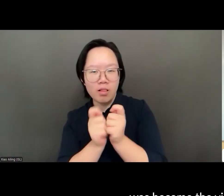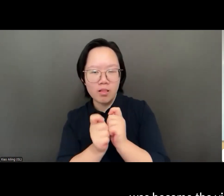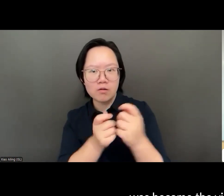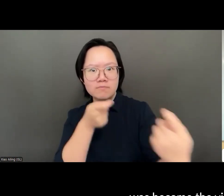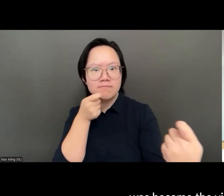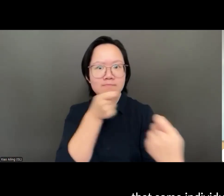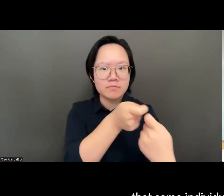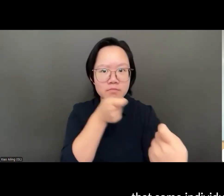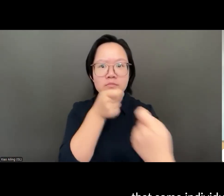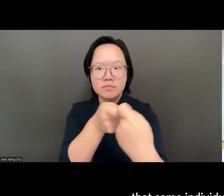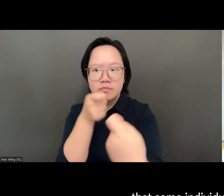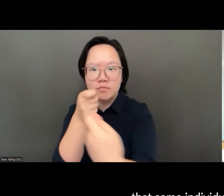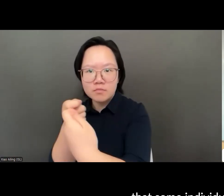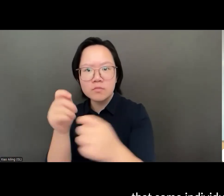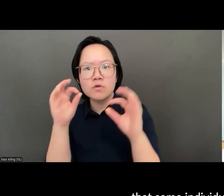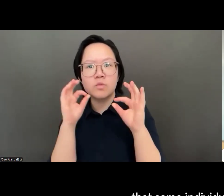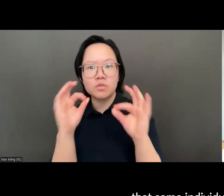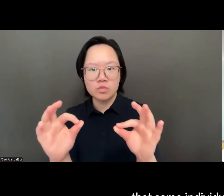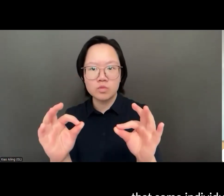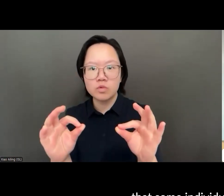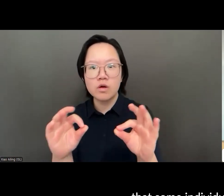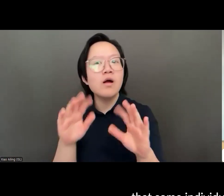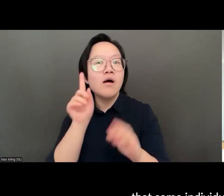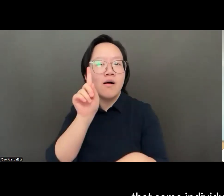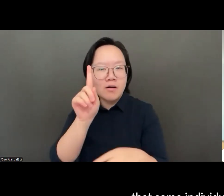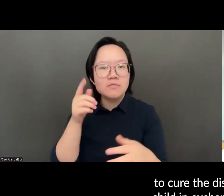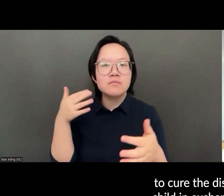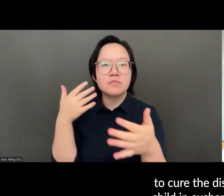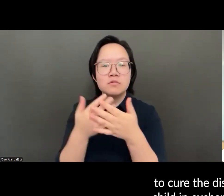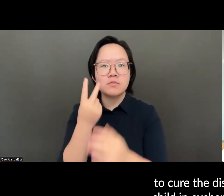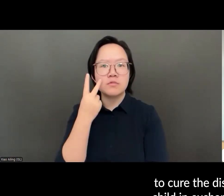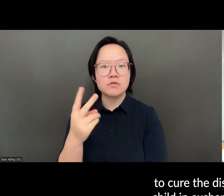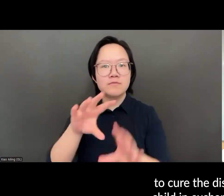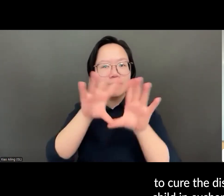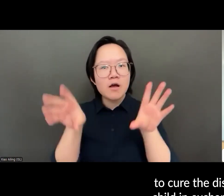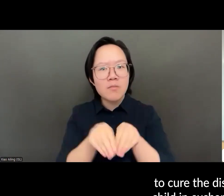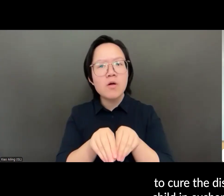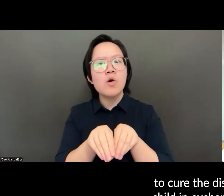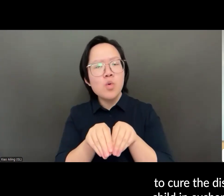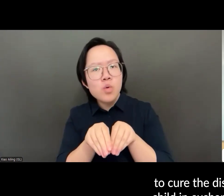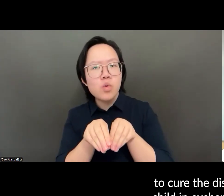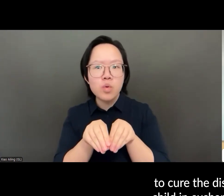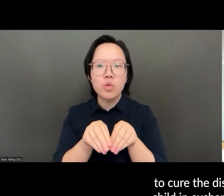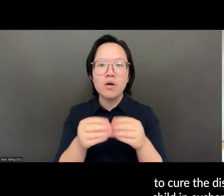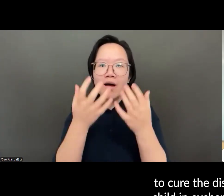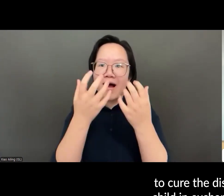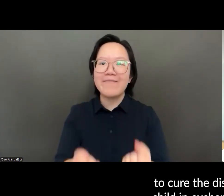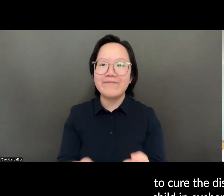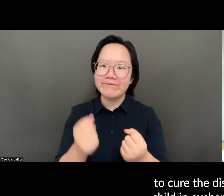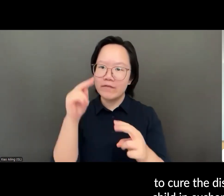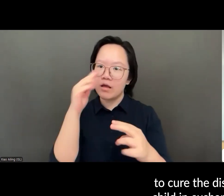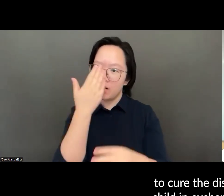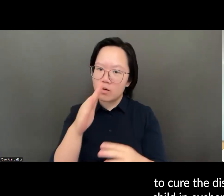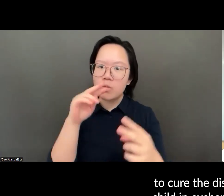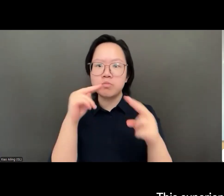of fraudulent that some individual promised them to cure the disability of the child in exchange